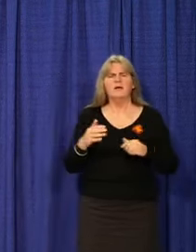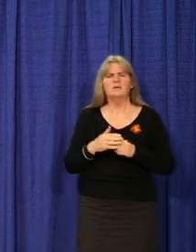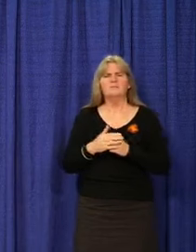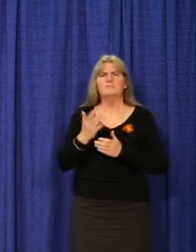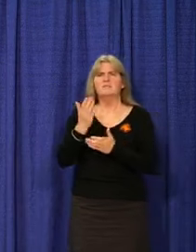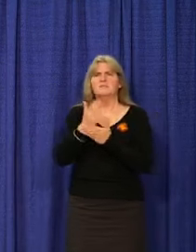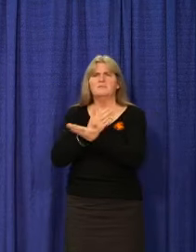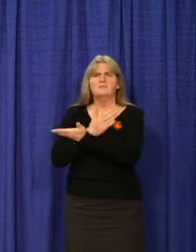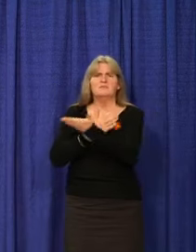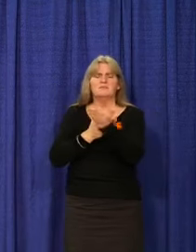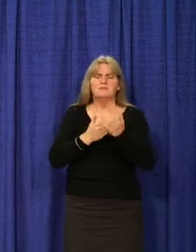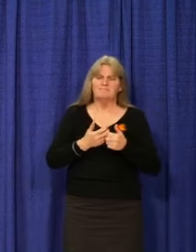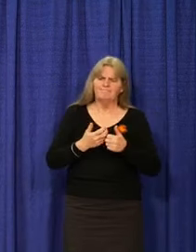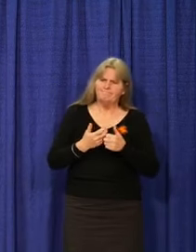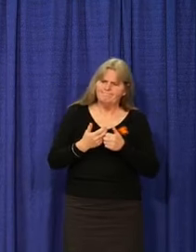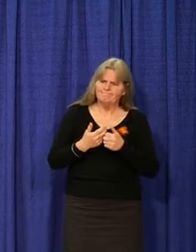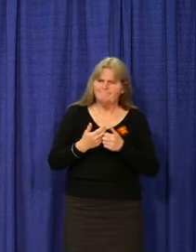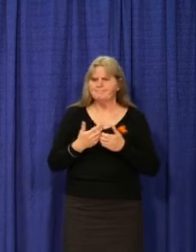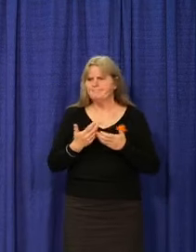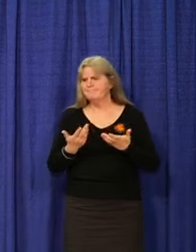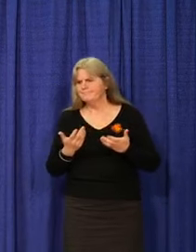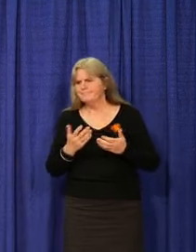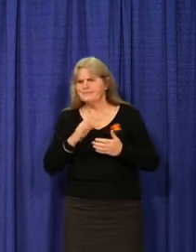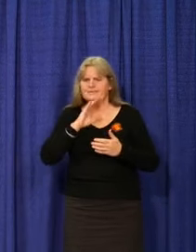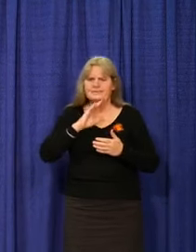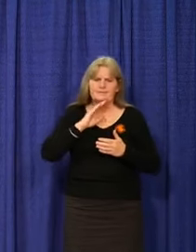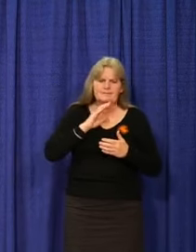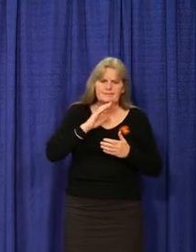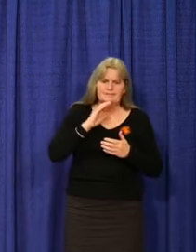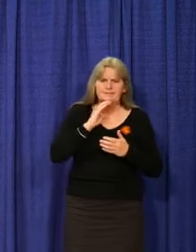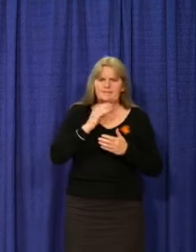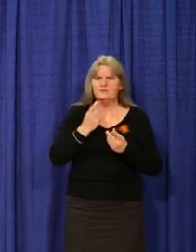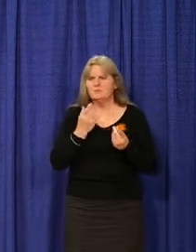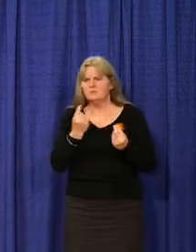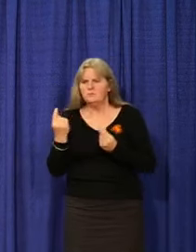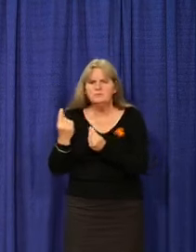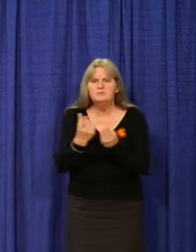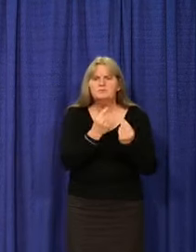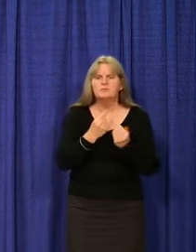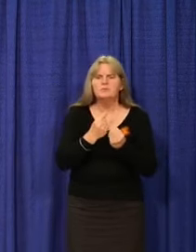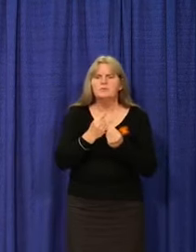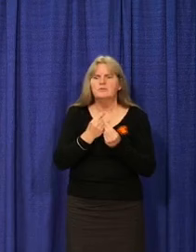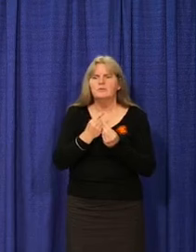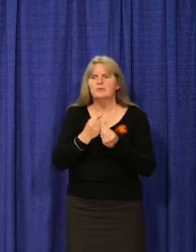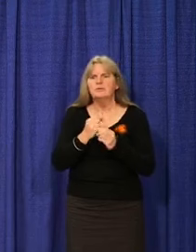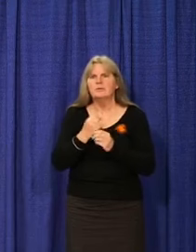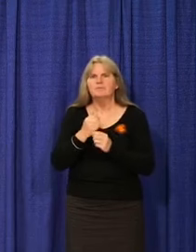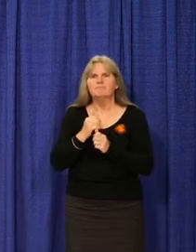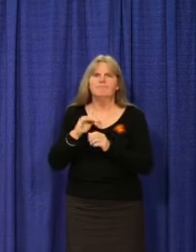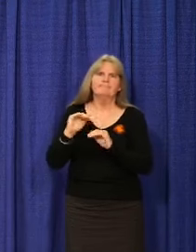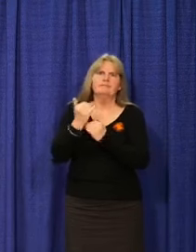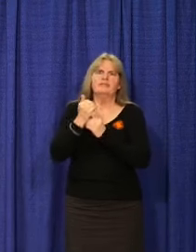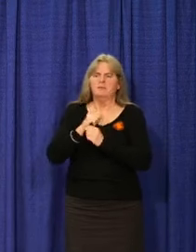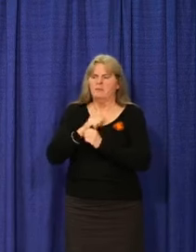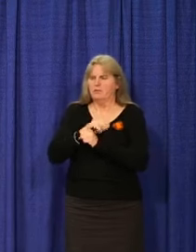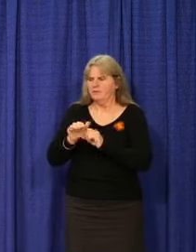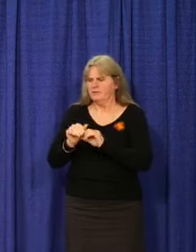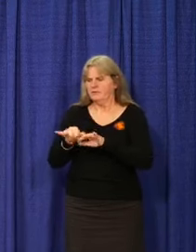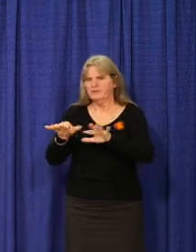getting tired of the measures that are in place to prevent the spread of COVID-19 and are getting tired of hearing about